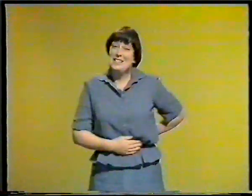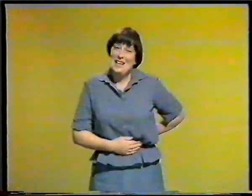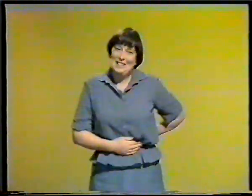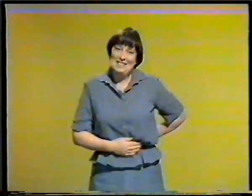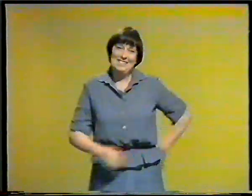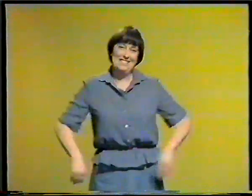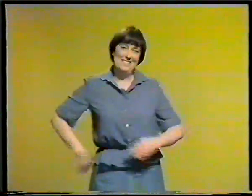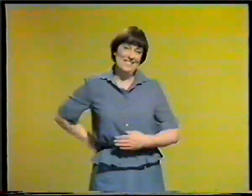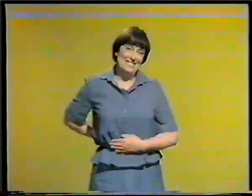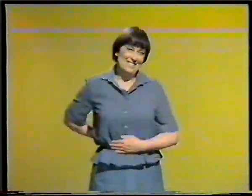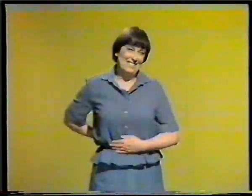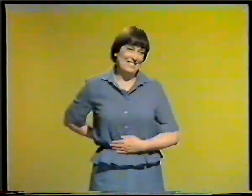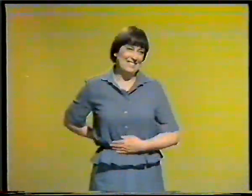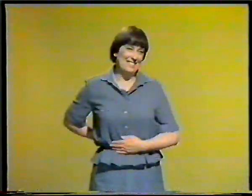Sailor.